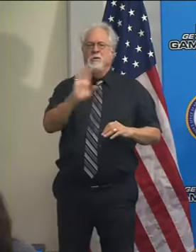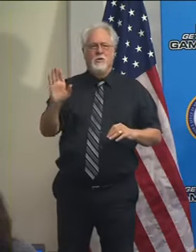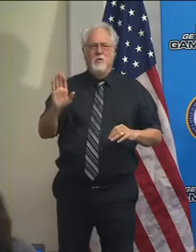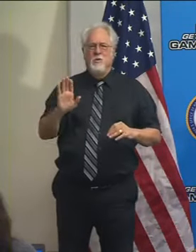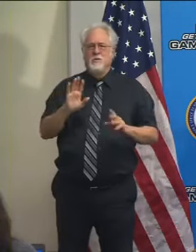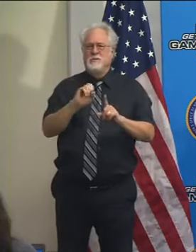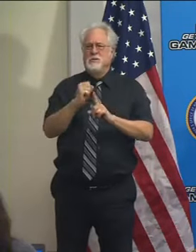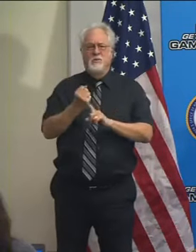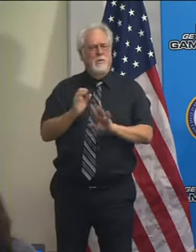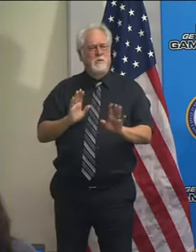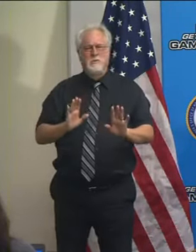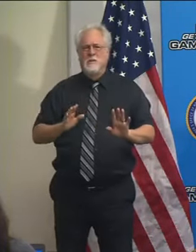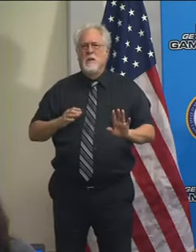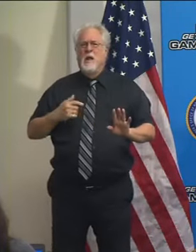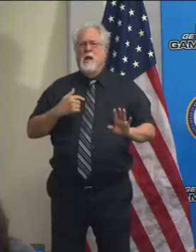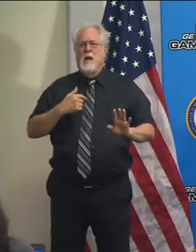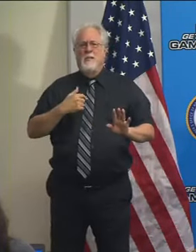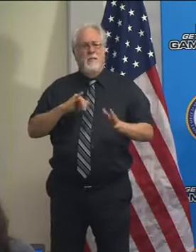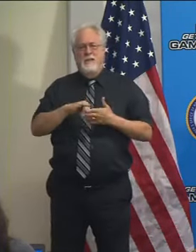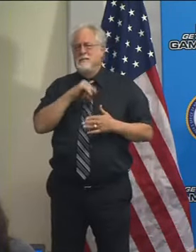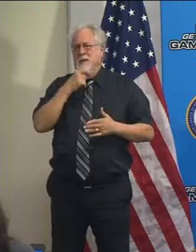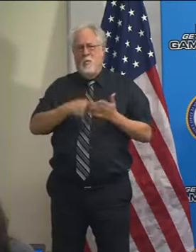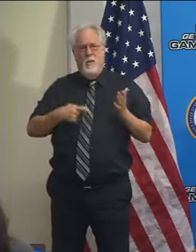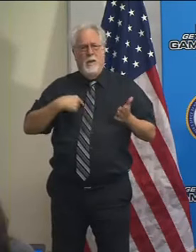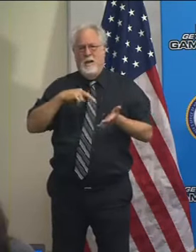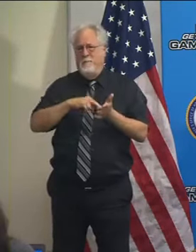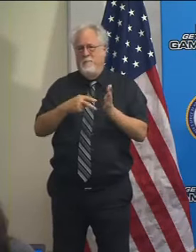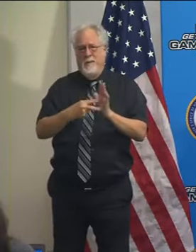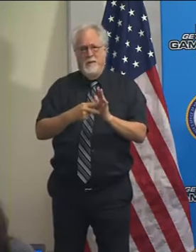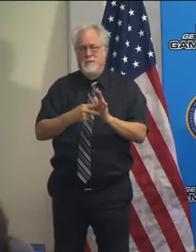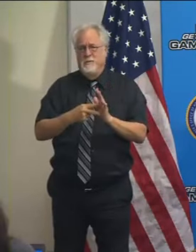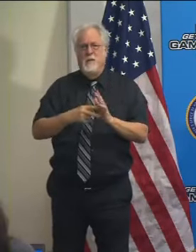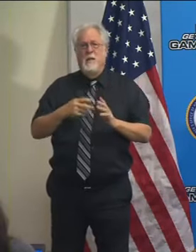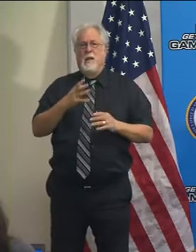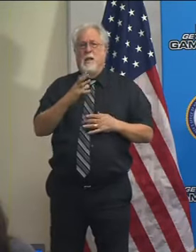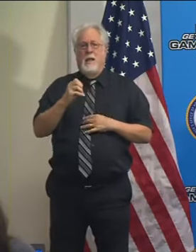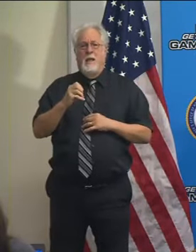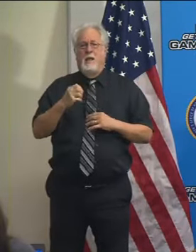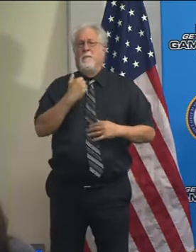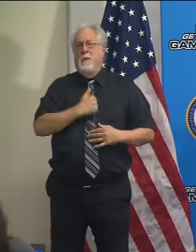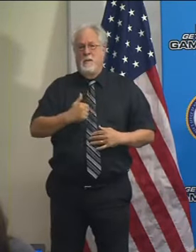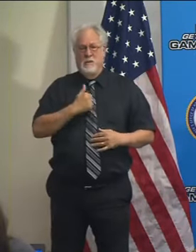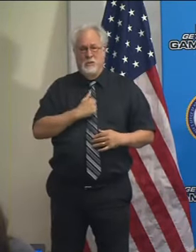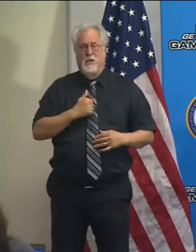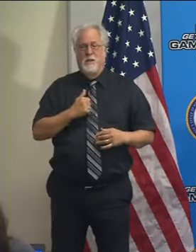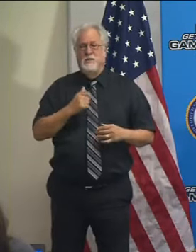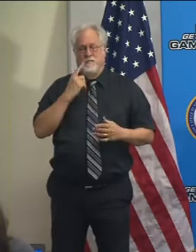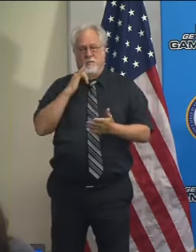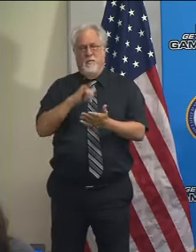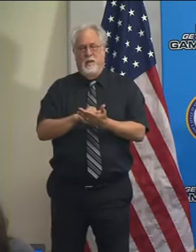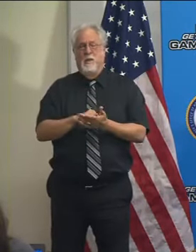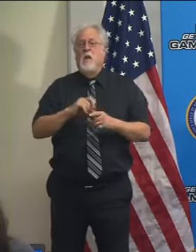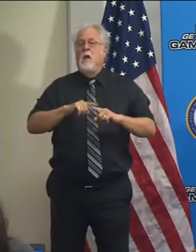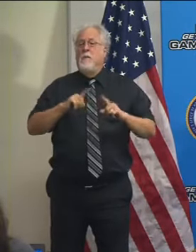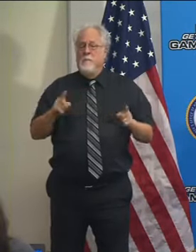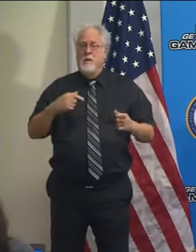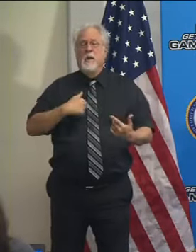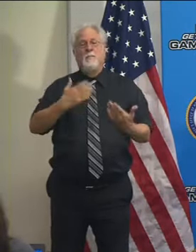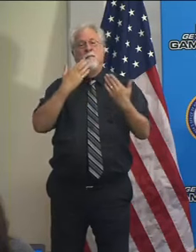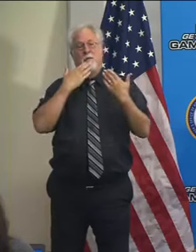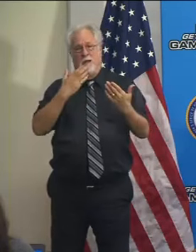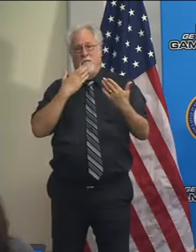overall situation. That's not what I thought. It's not what I meant. And so I'll apologize for that. But I am